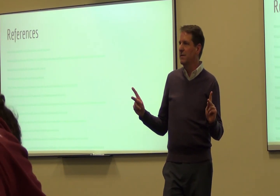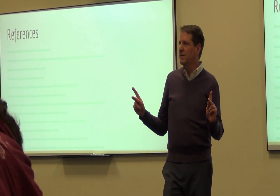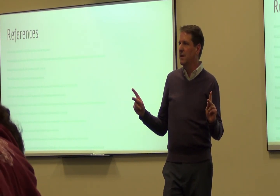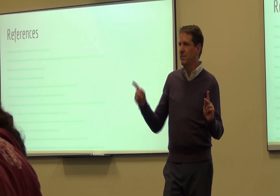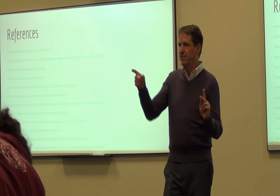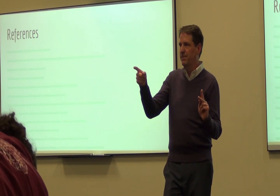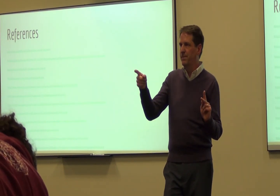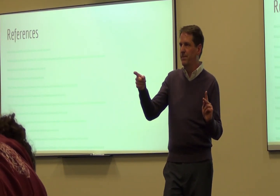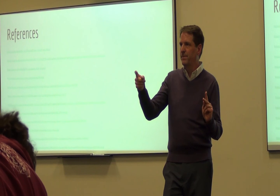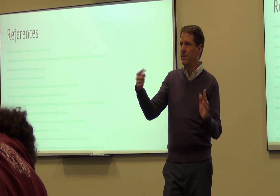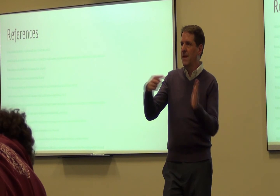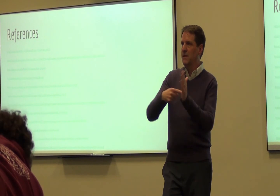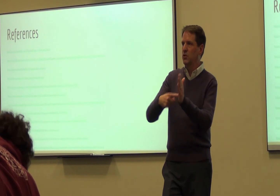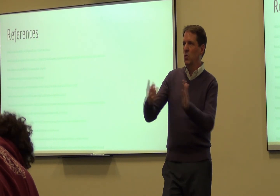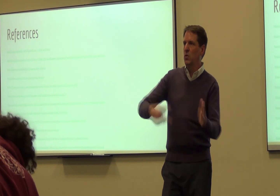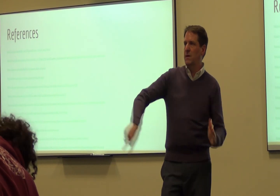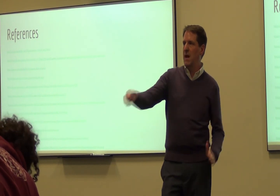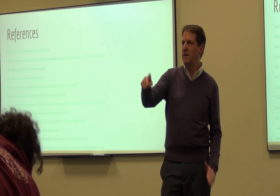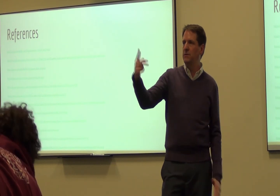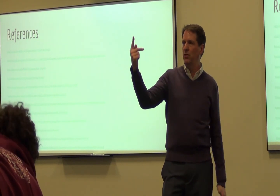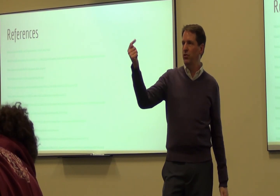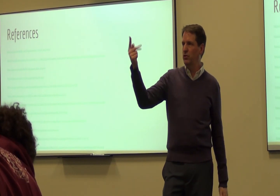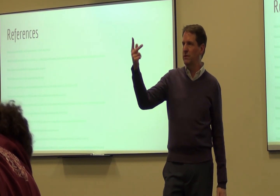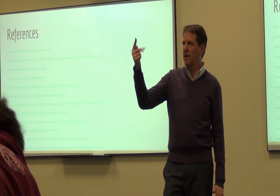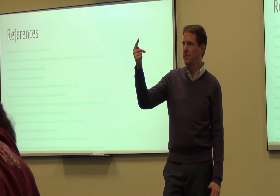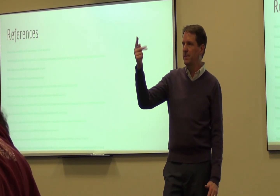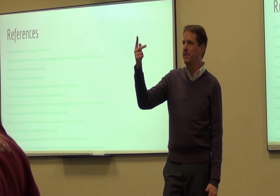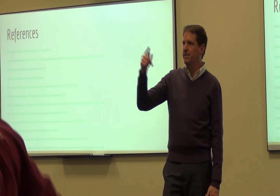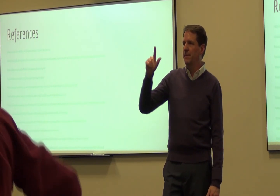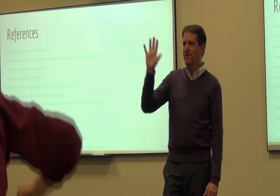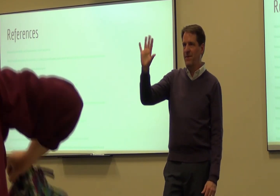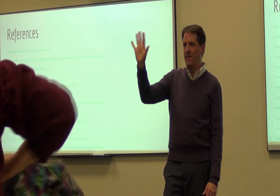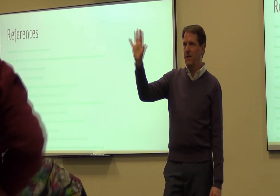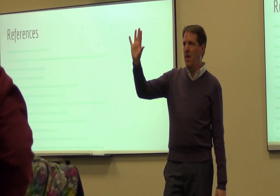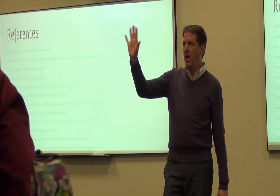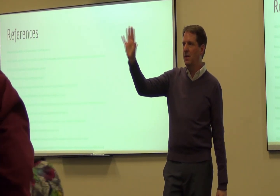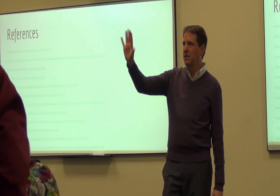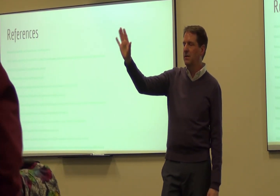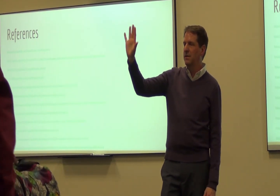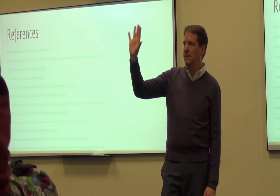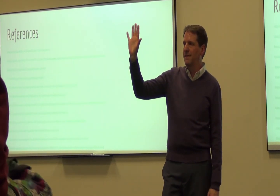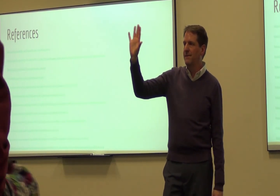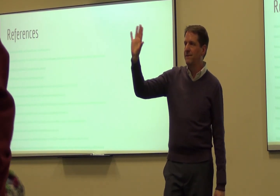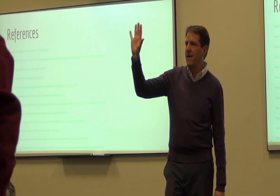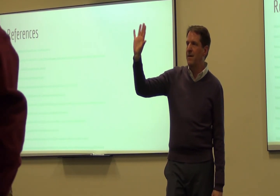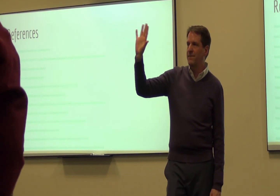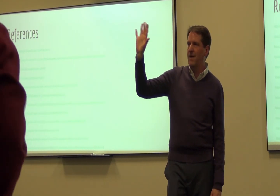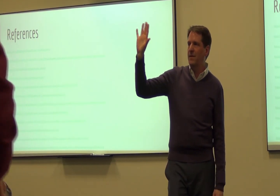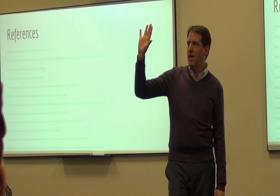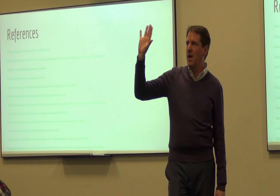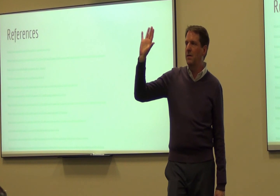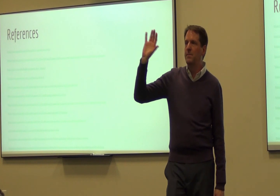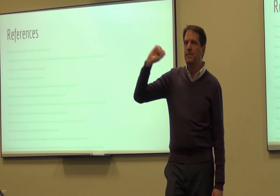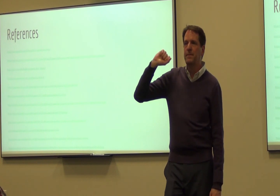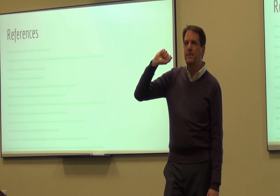okay? It's too thick. And I'll see you next Thursday at 5.